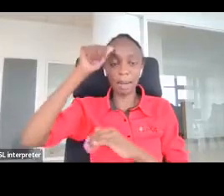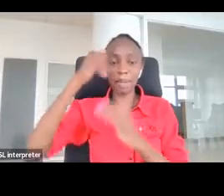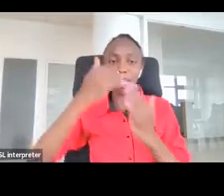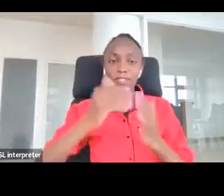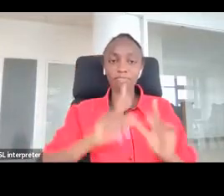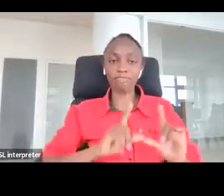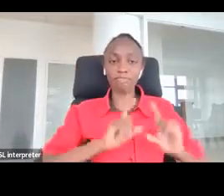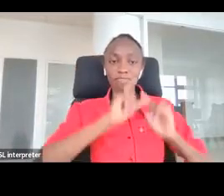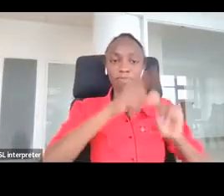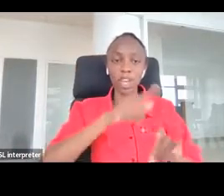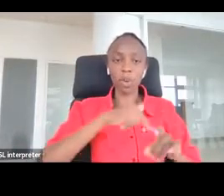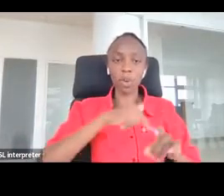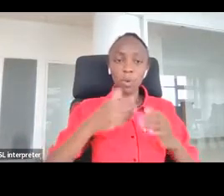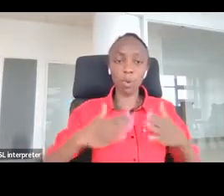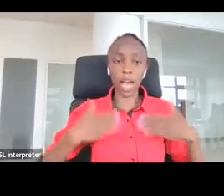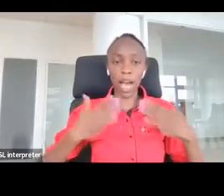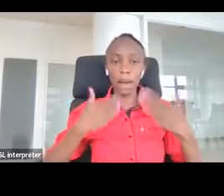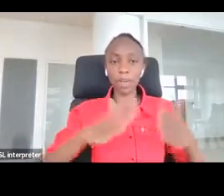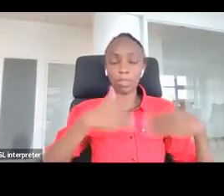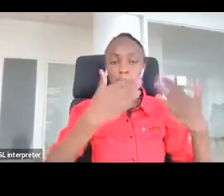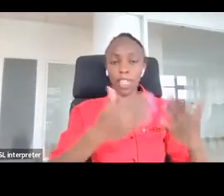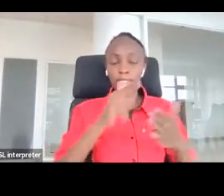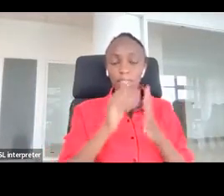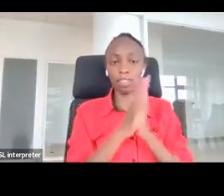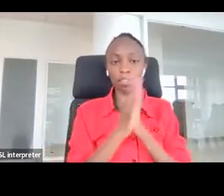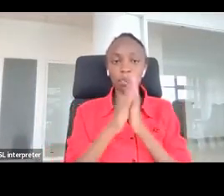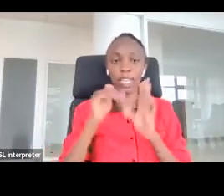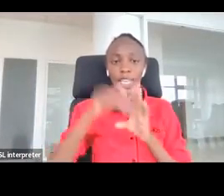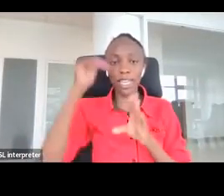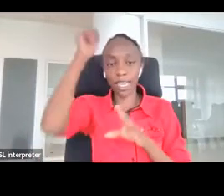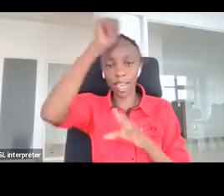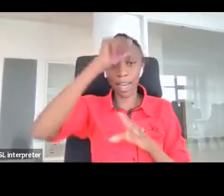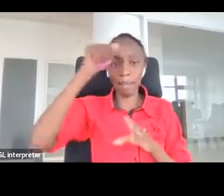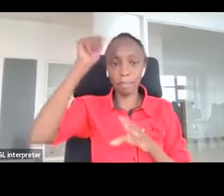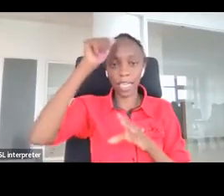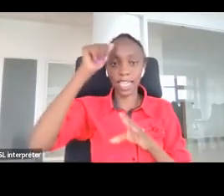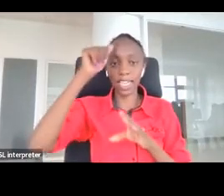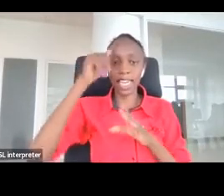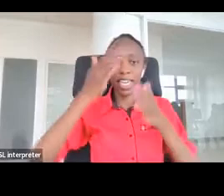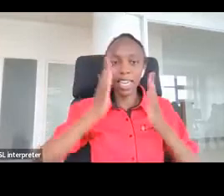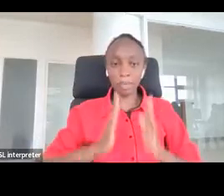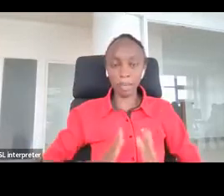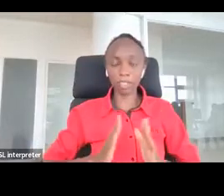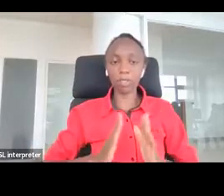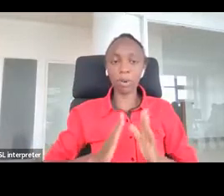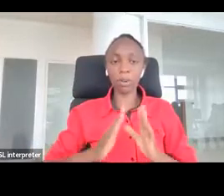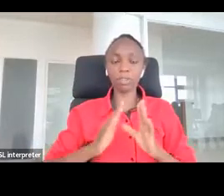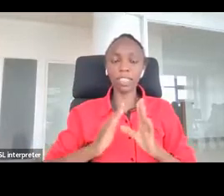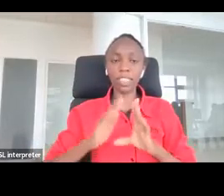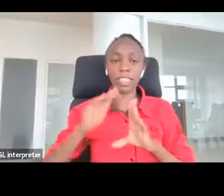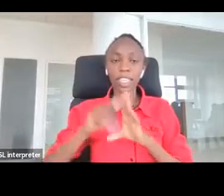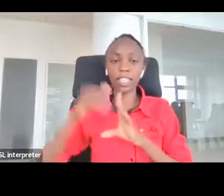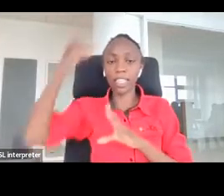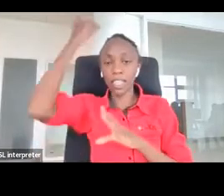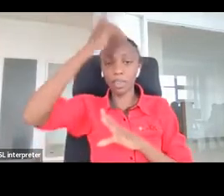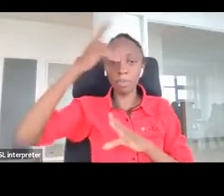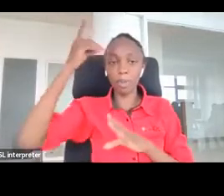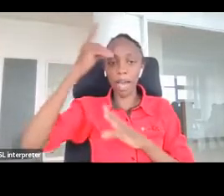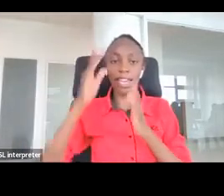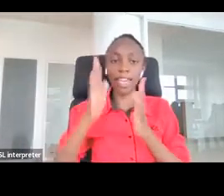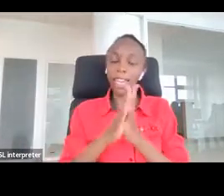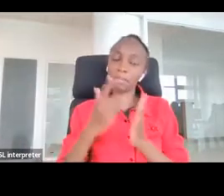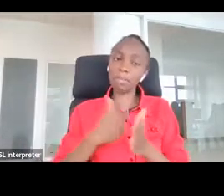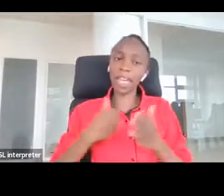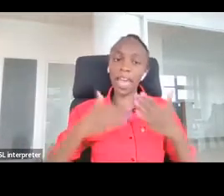present that essay in Arabic to Princess Budur Al-Qasimi in person in Sharjah, and we're very grateful. I'm very grateful